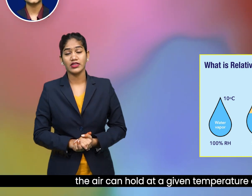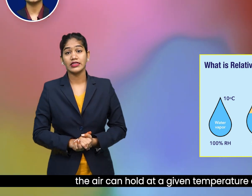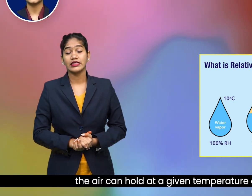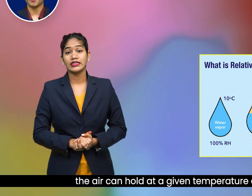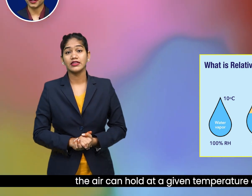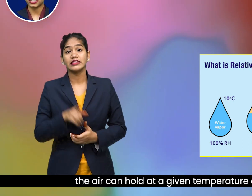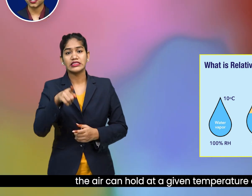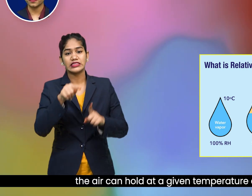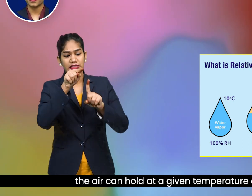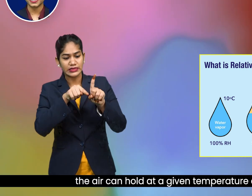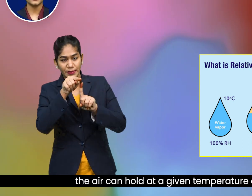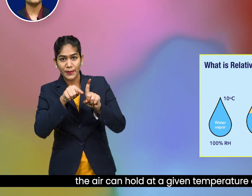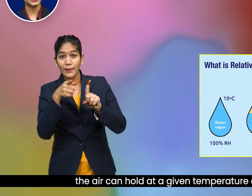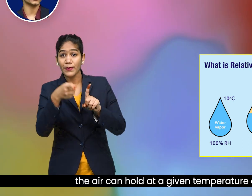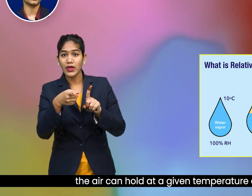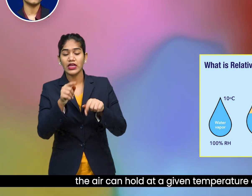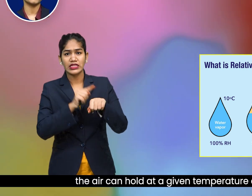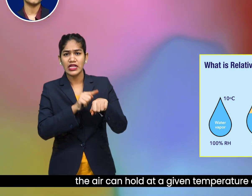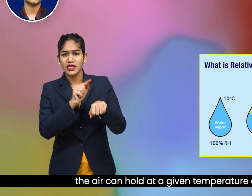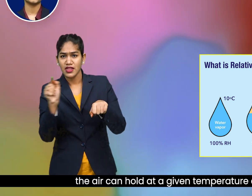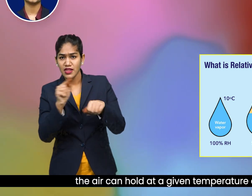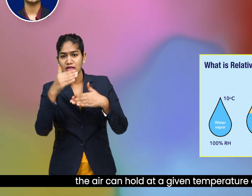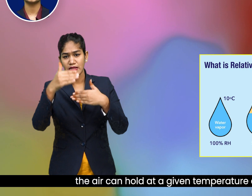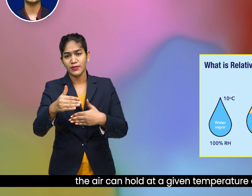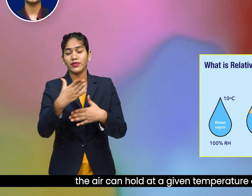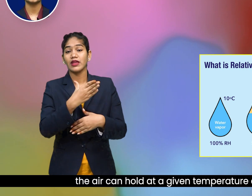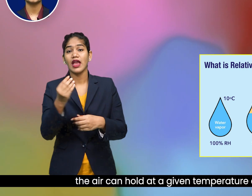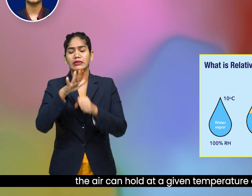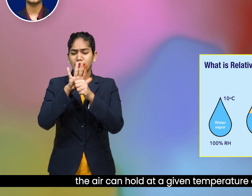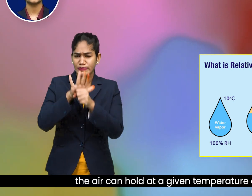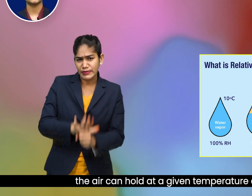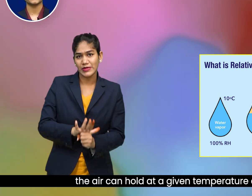at a given temperature and pressure